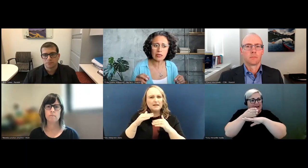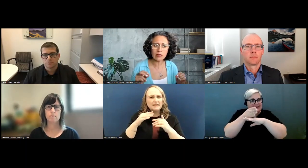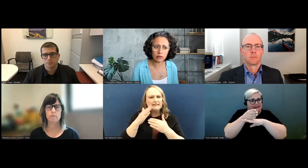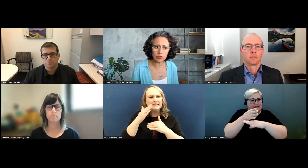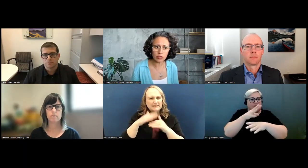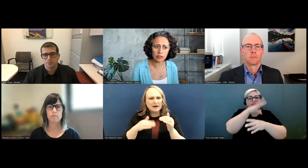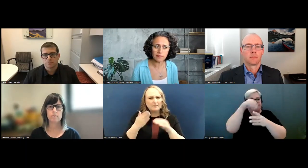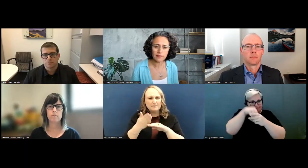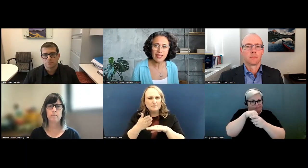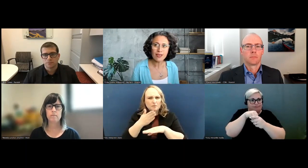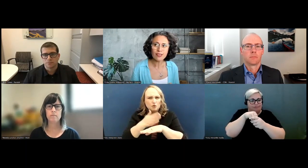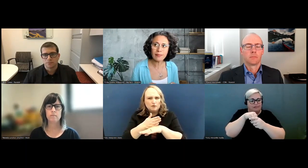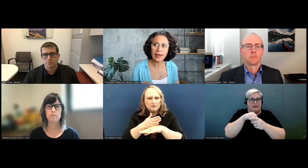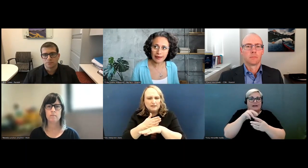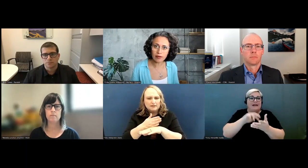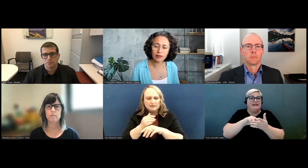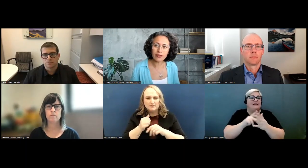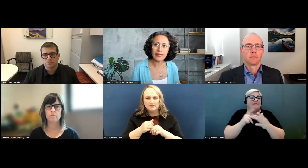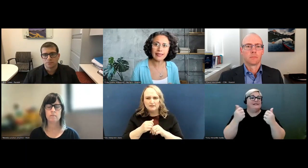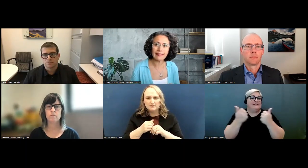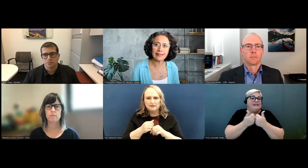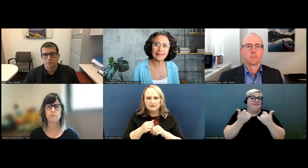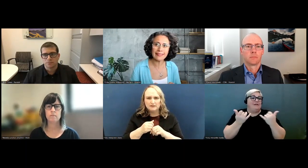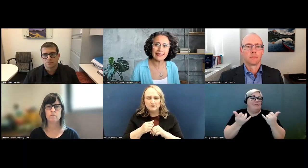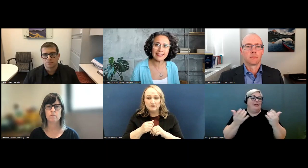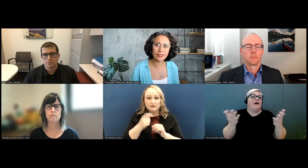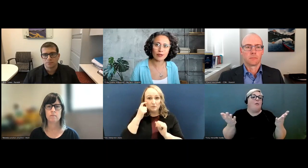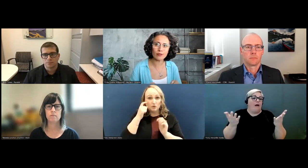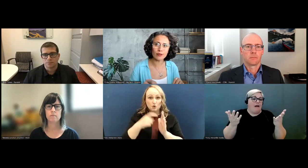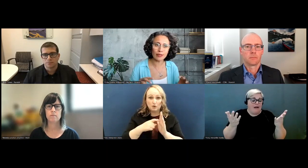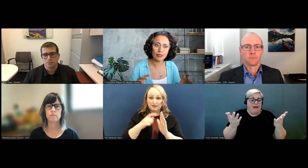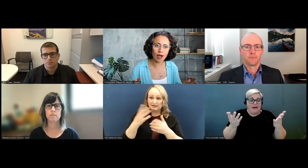that inclusion somehow in